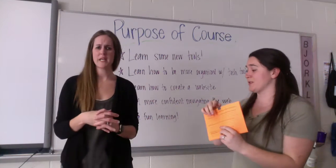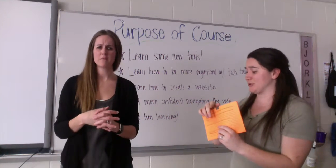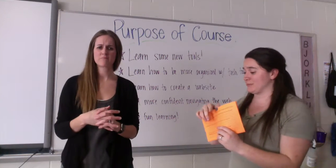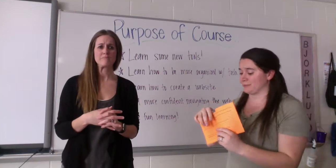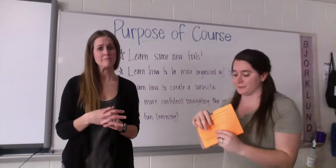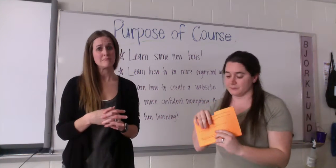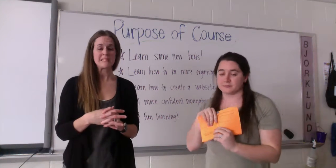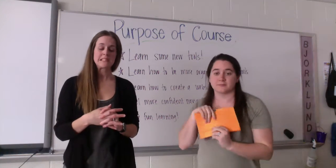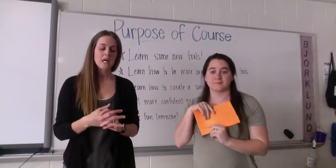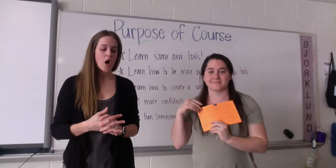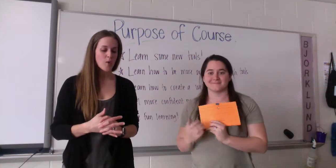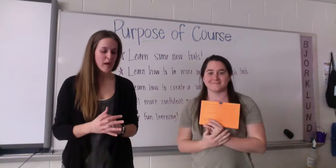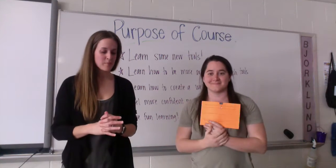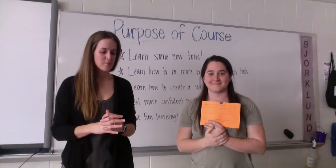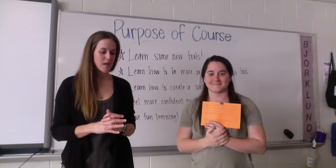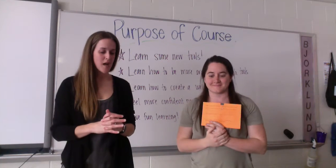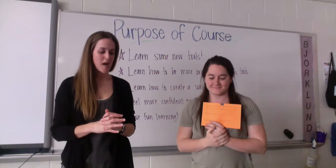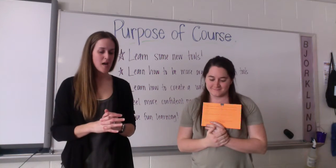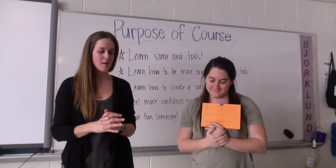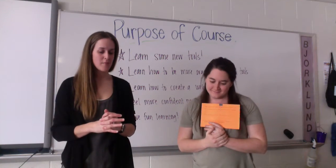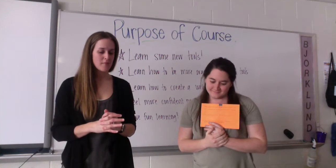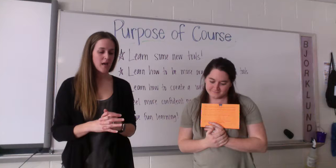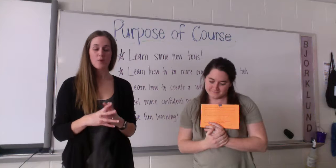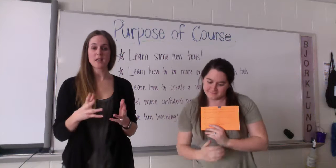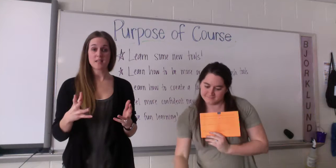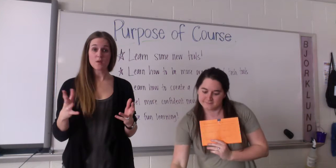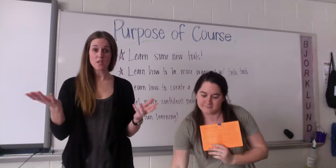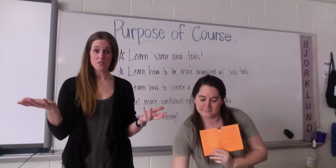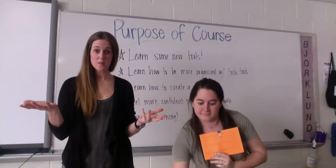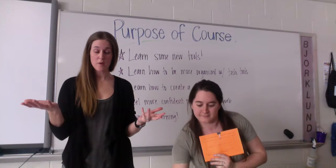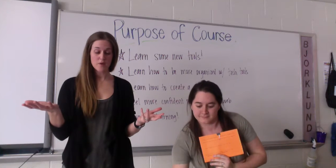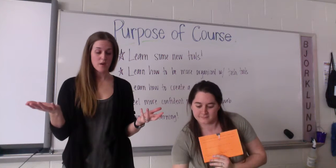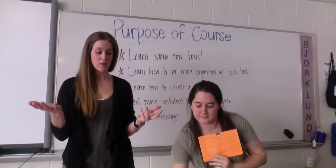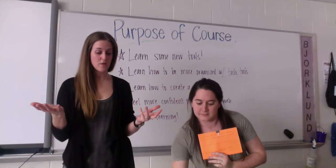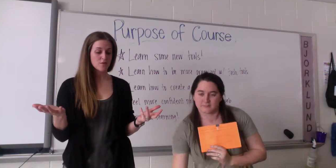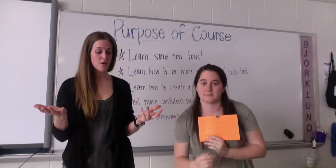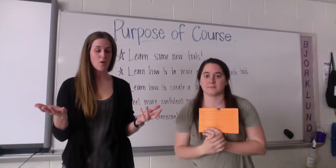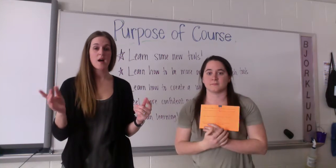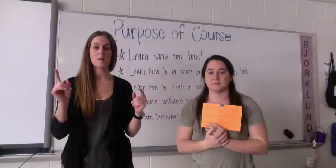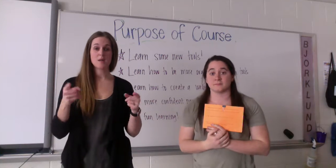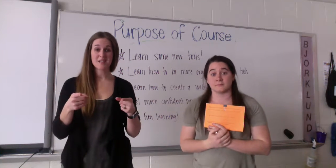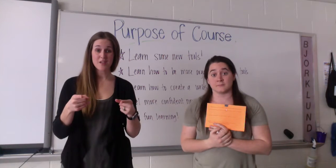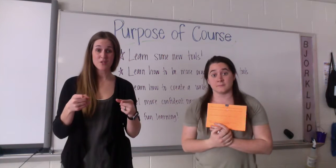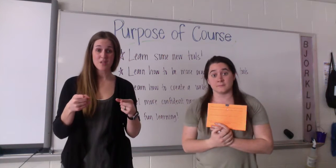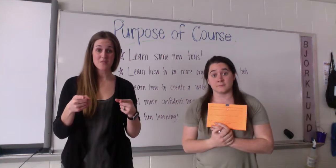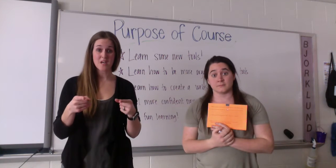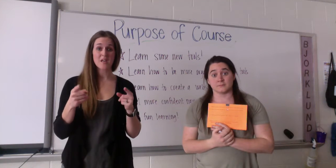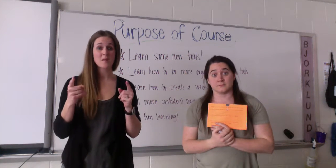Preach. Okay. I would ask any questions, but we're not with you. So get your stuff done.